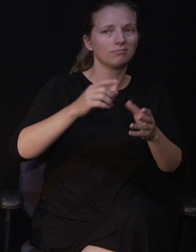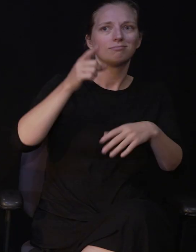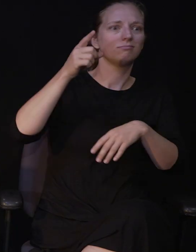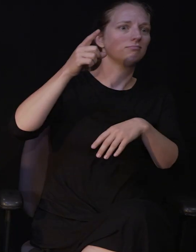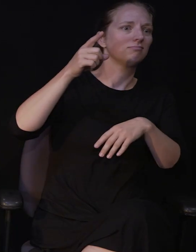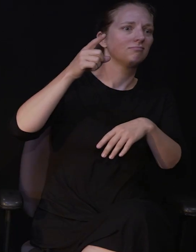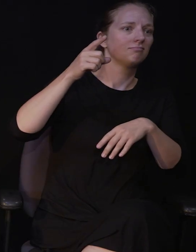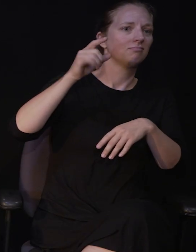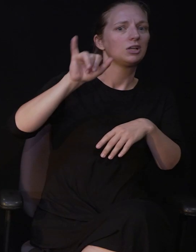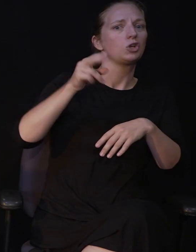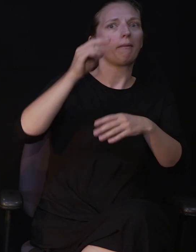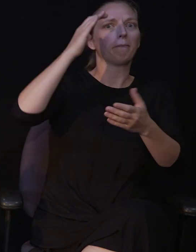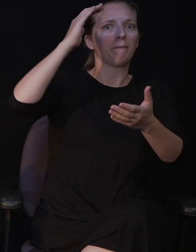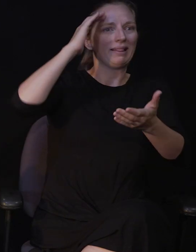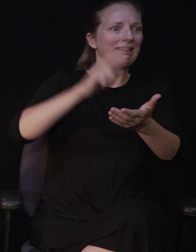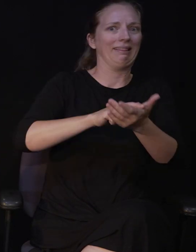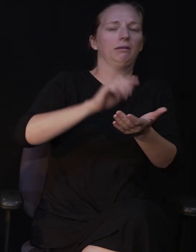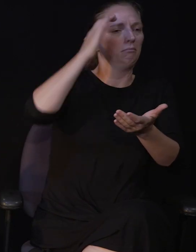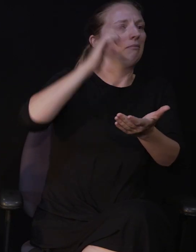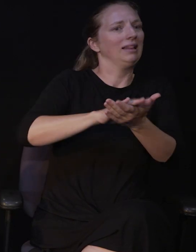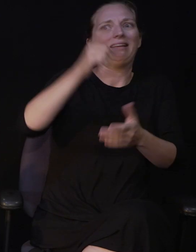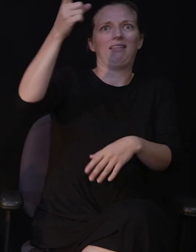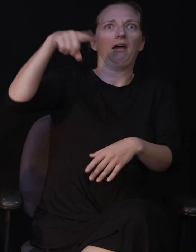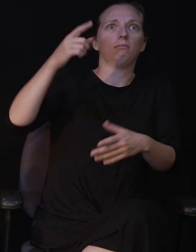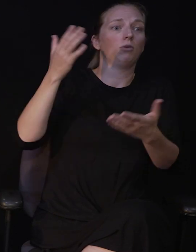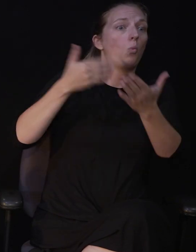the whatever class, and then they called the